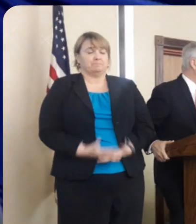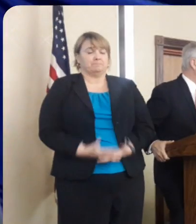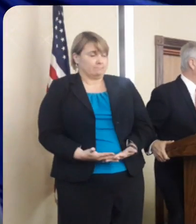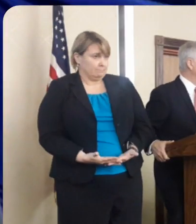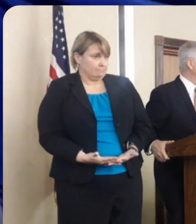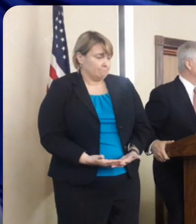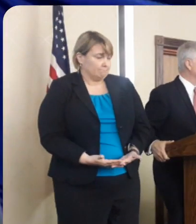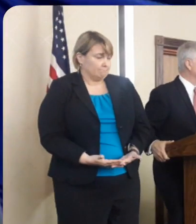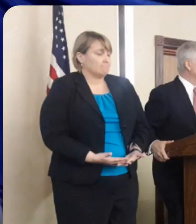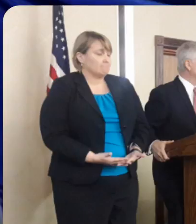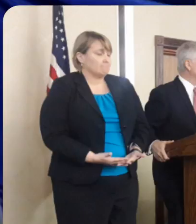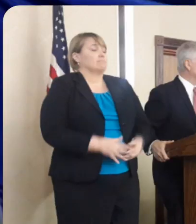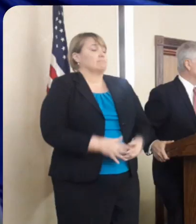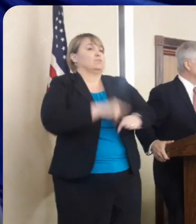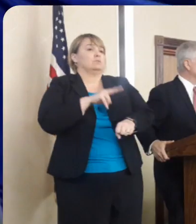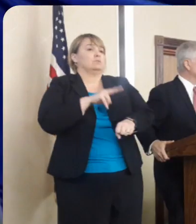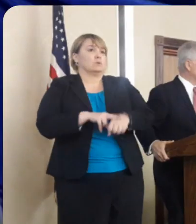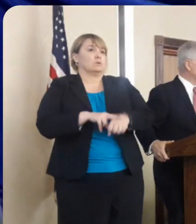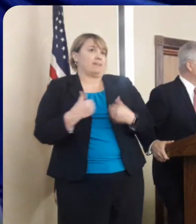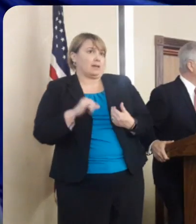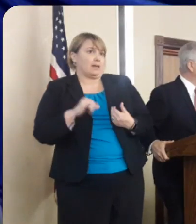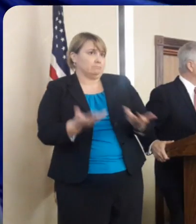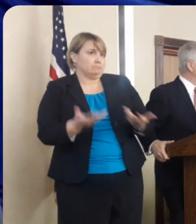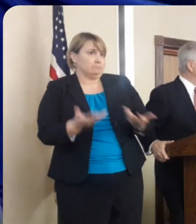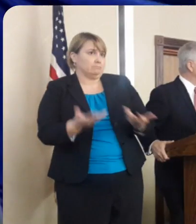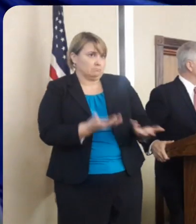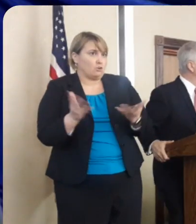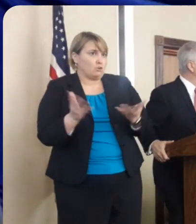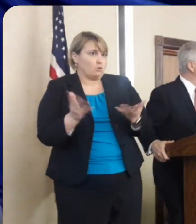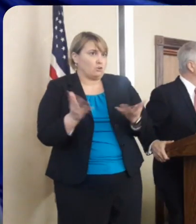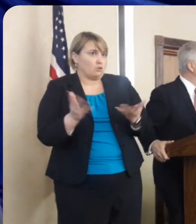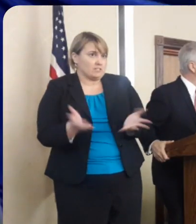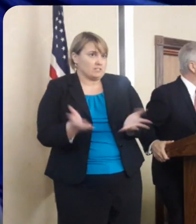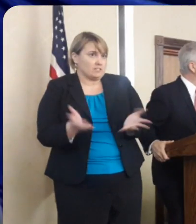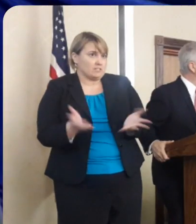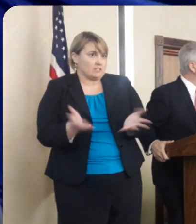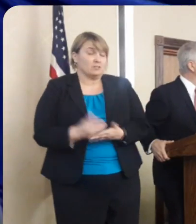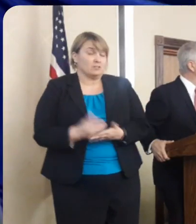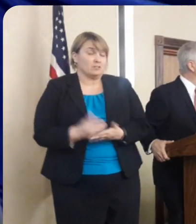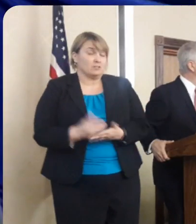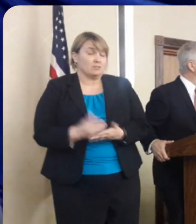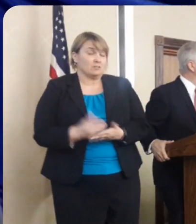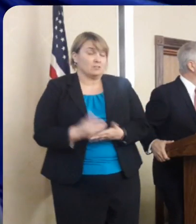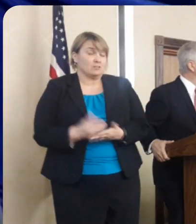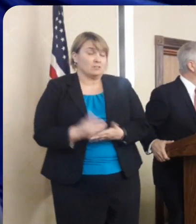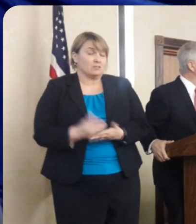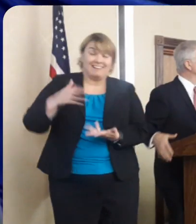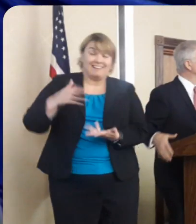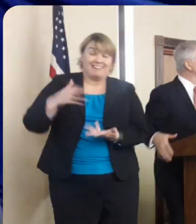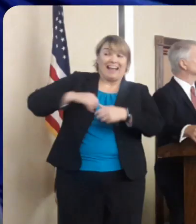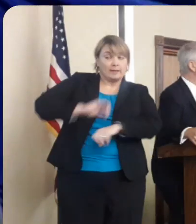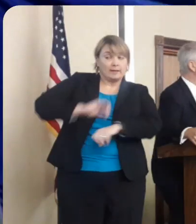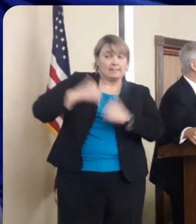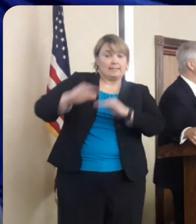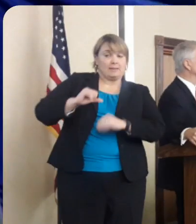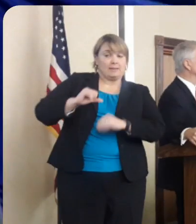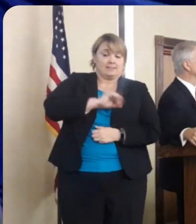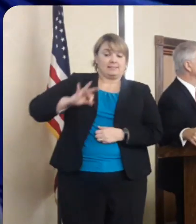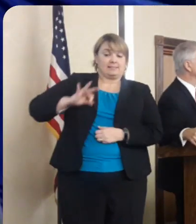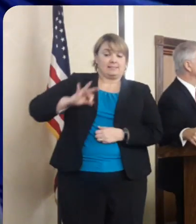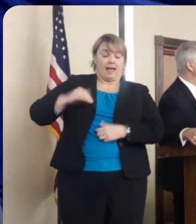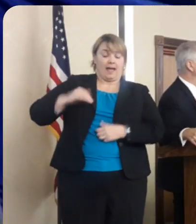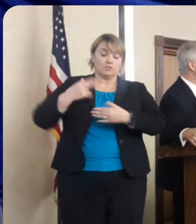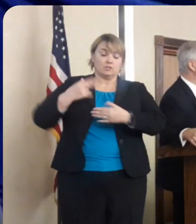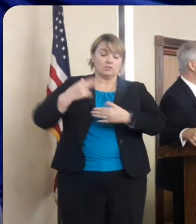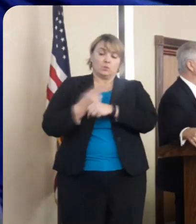that. Are there any existing policies that might limit the staff to exercise their full rights as a delegate at